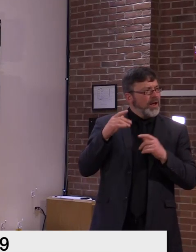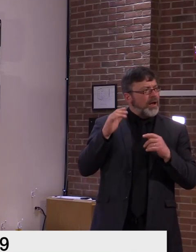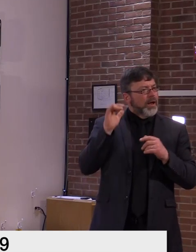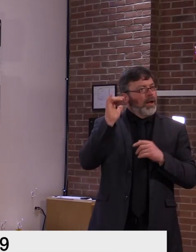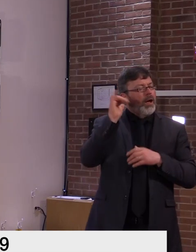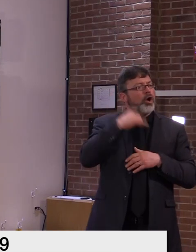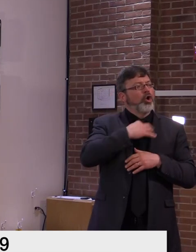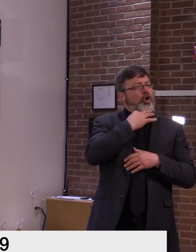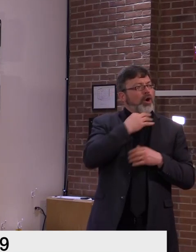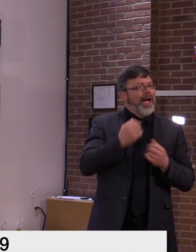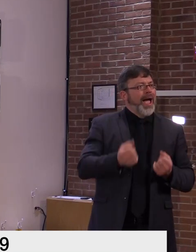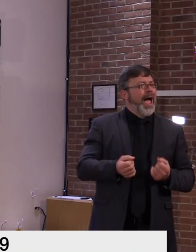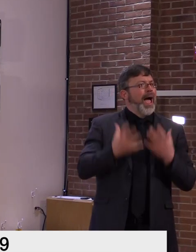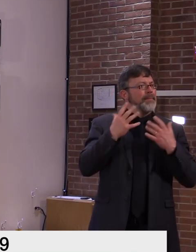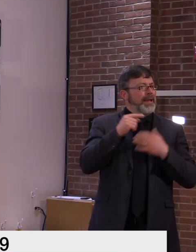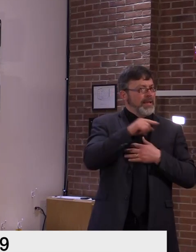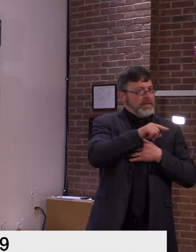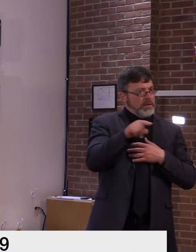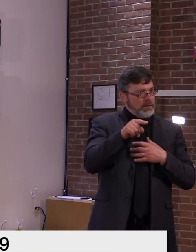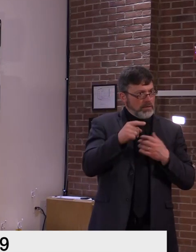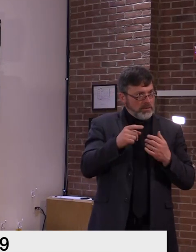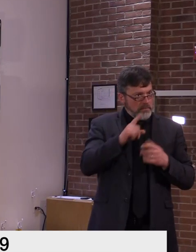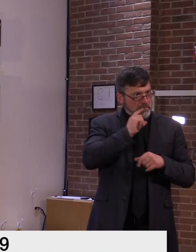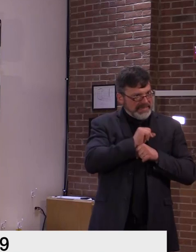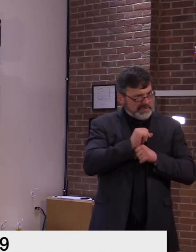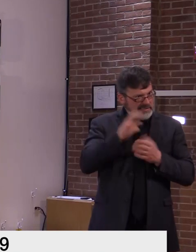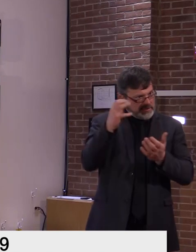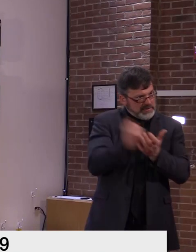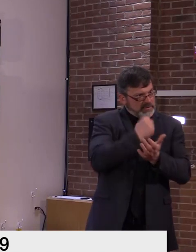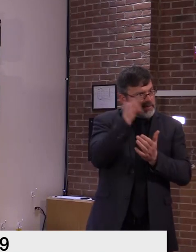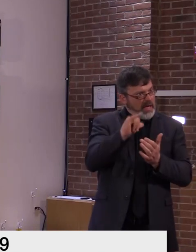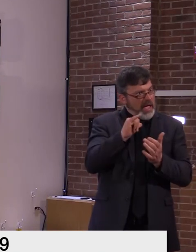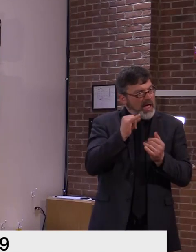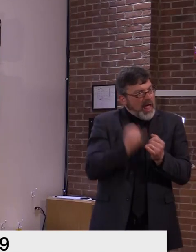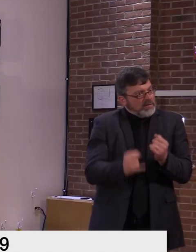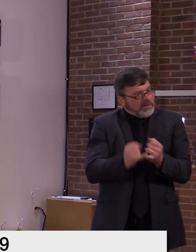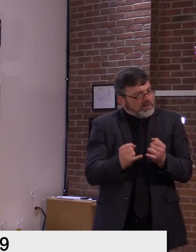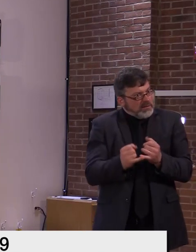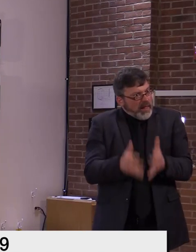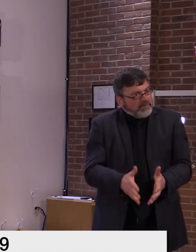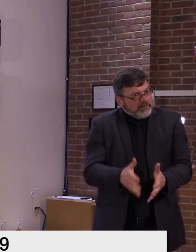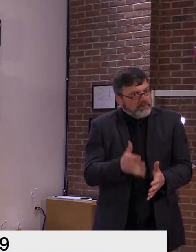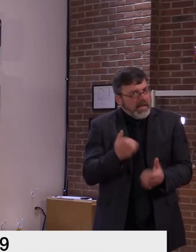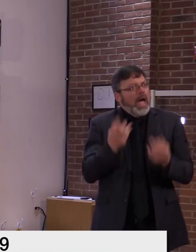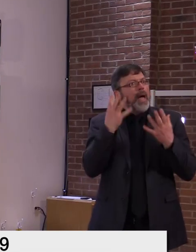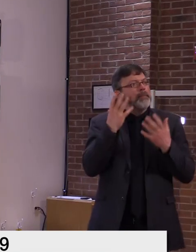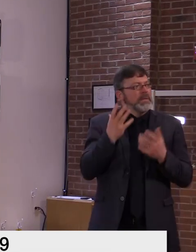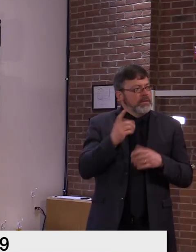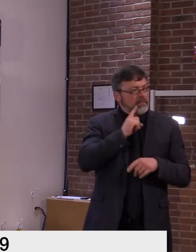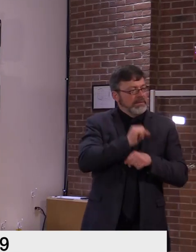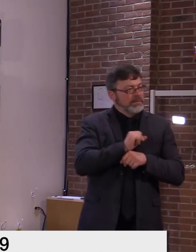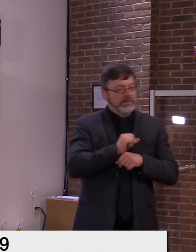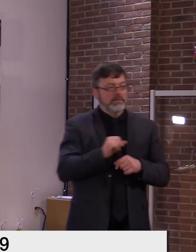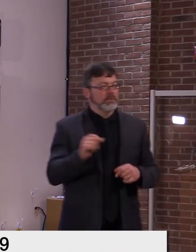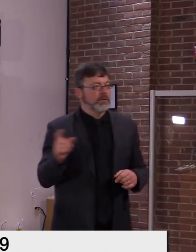we have is how many are wasted. And again, I'll let Dr. Levine talk about the wasted dosages, but